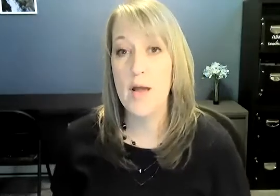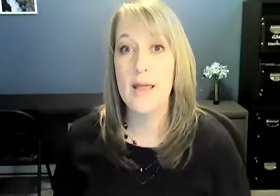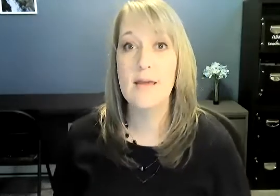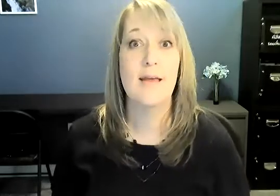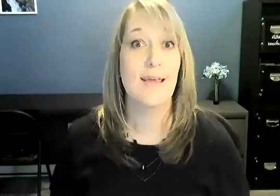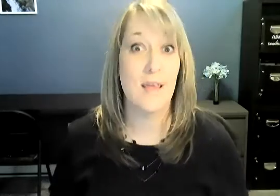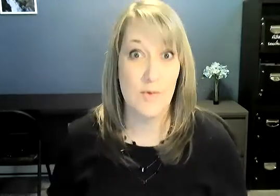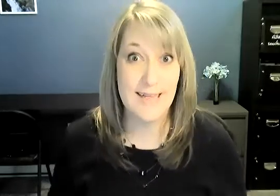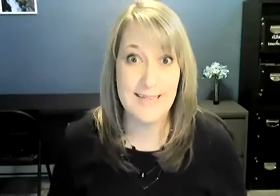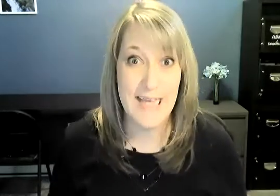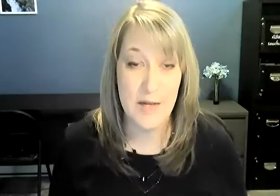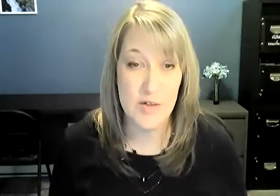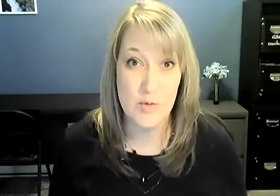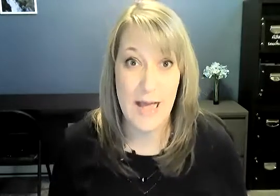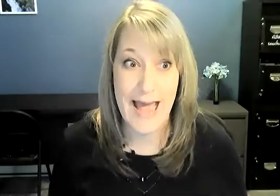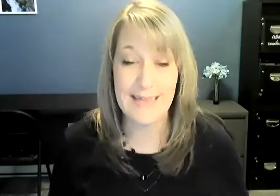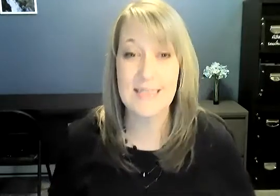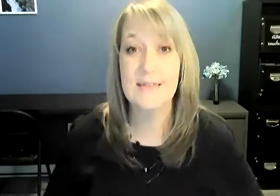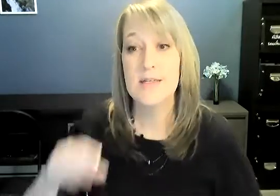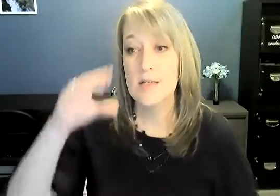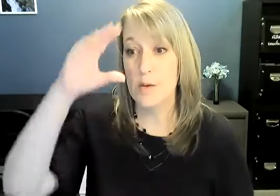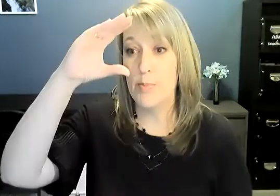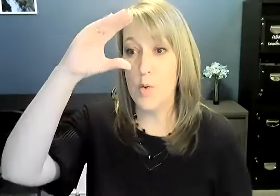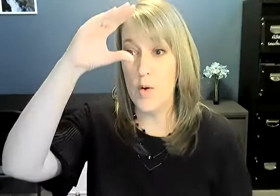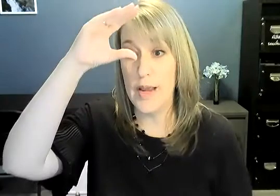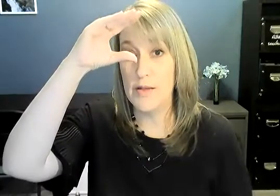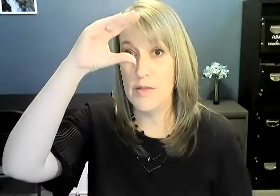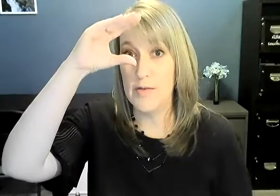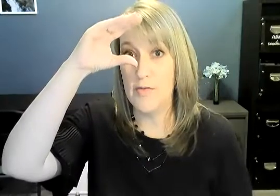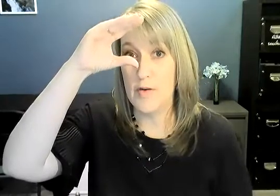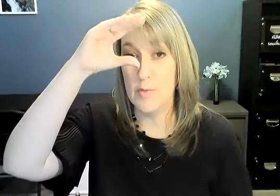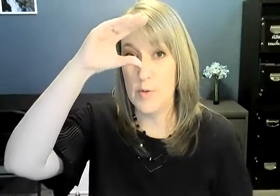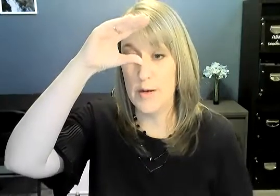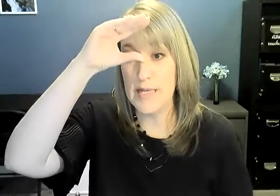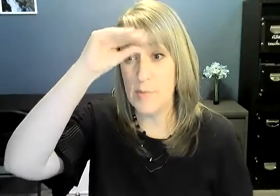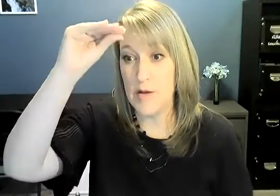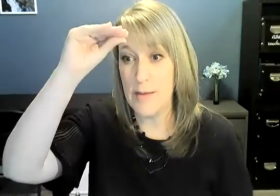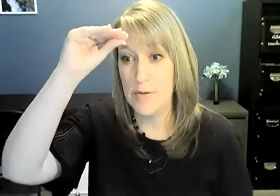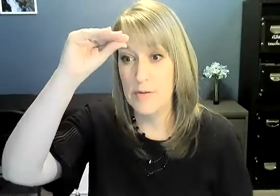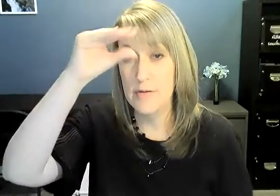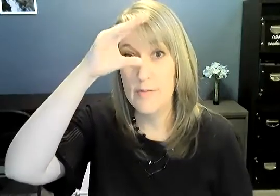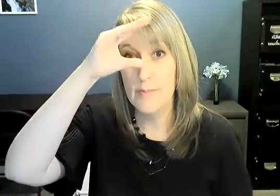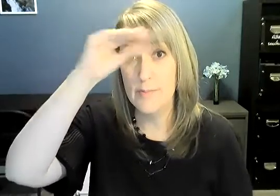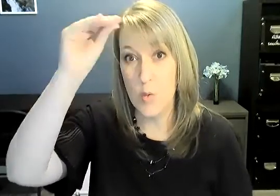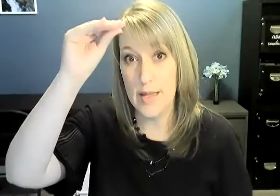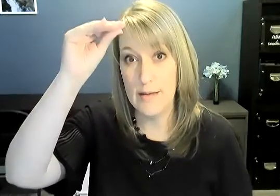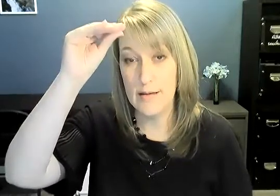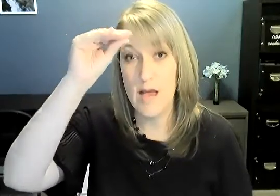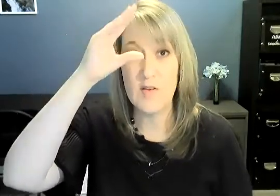Boy, again, relates to a hat. So a boy, you think of a boy wearing a baseball cap, boy. I've also seen